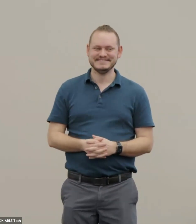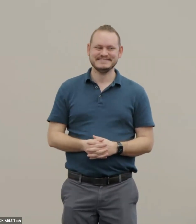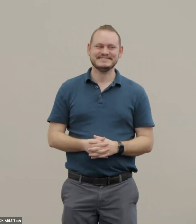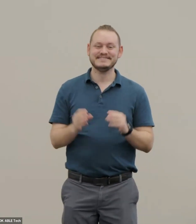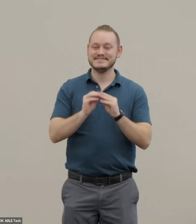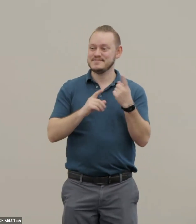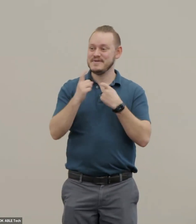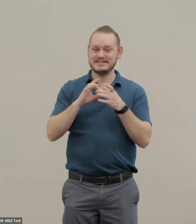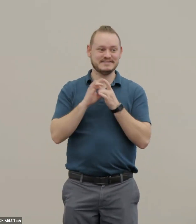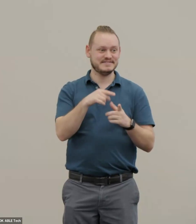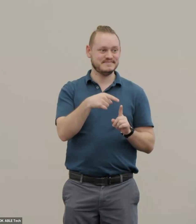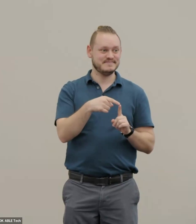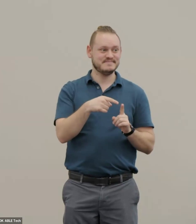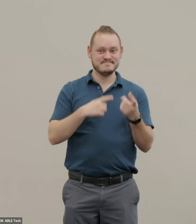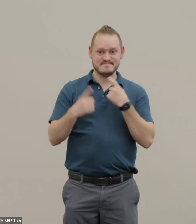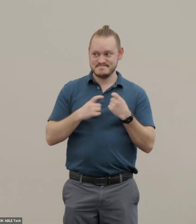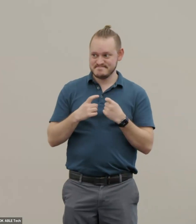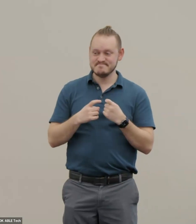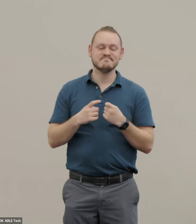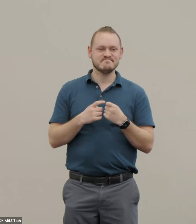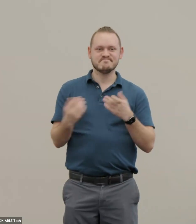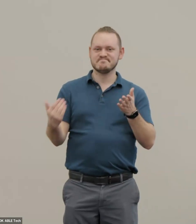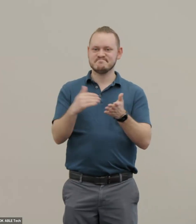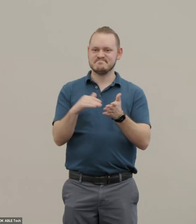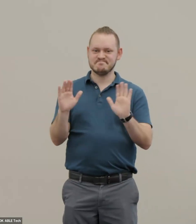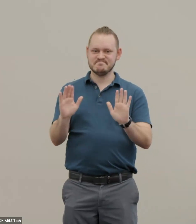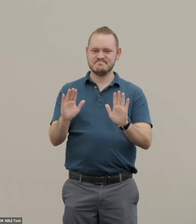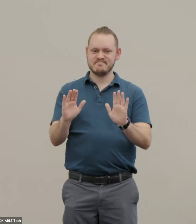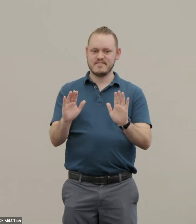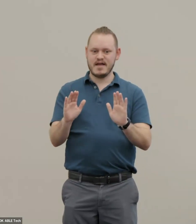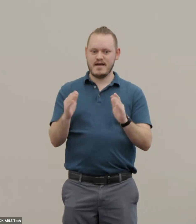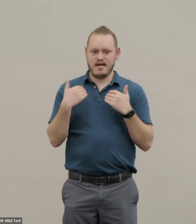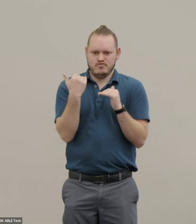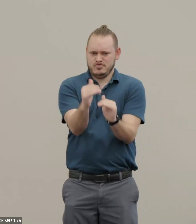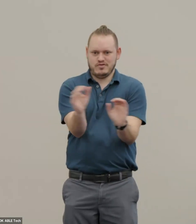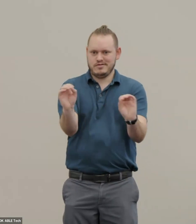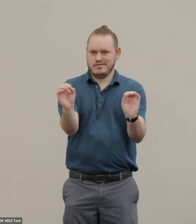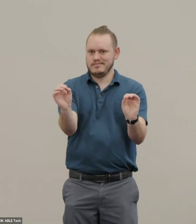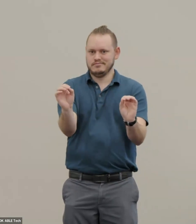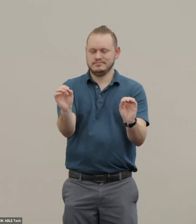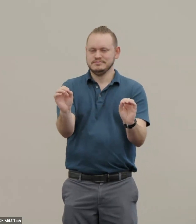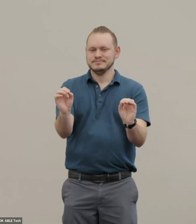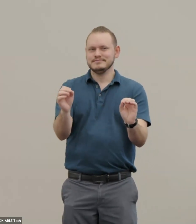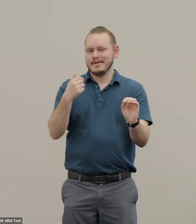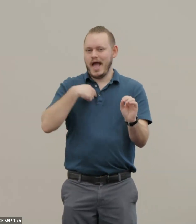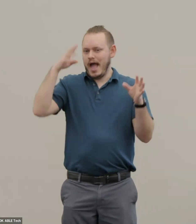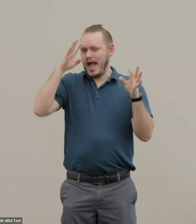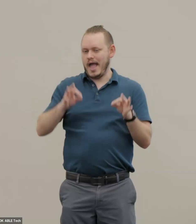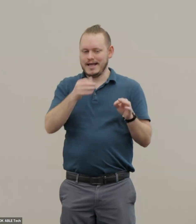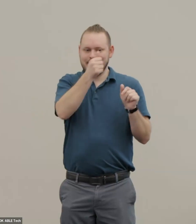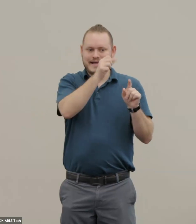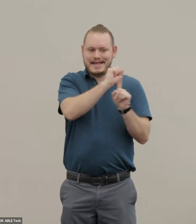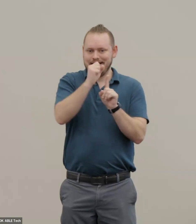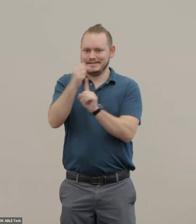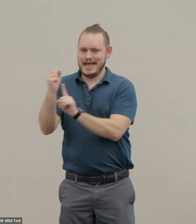Any other questions about that? So yeah, again, there's no restriction. And again, I make this decision on a